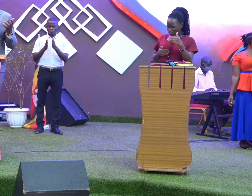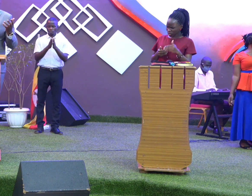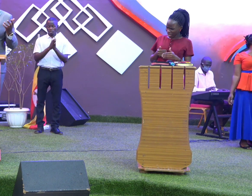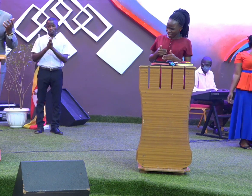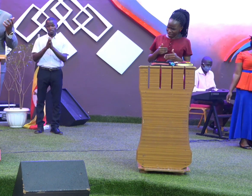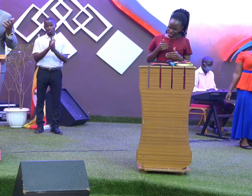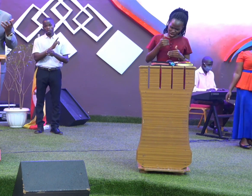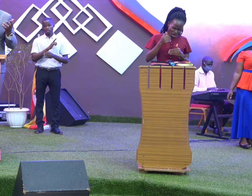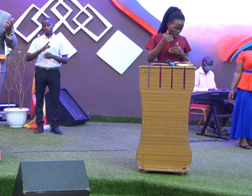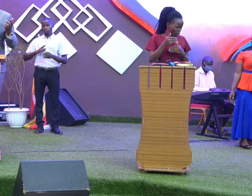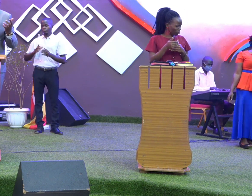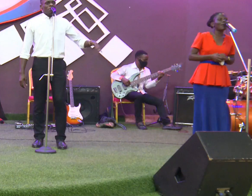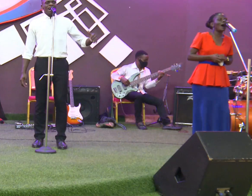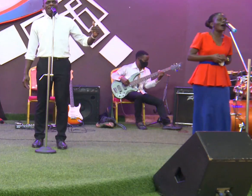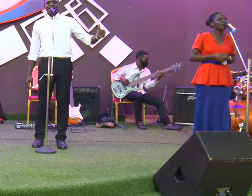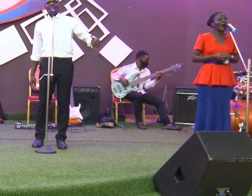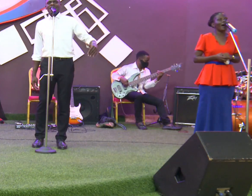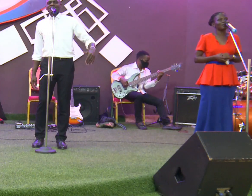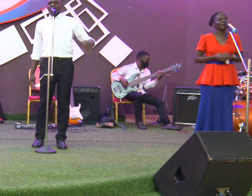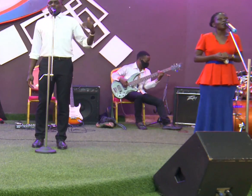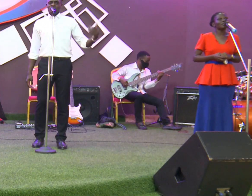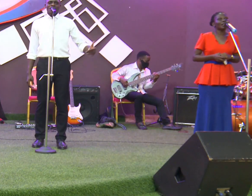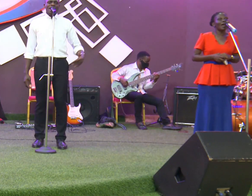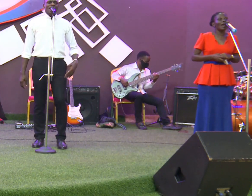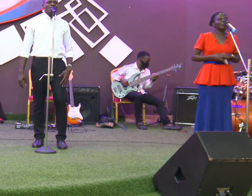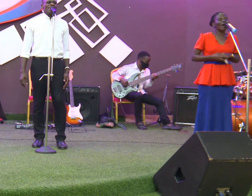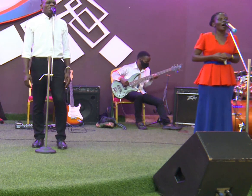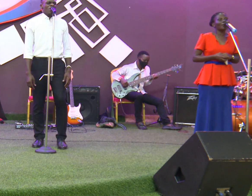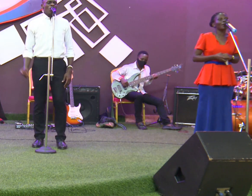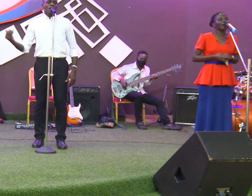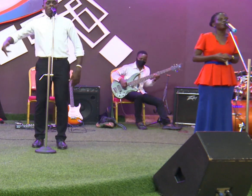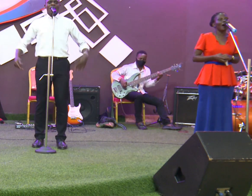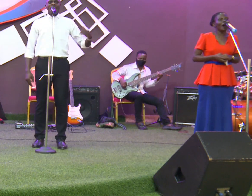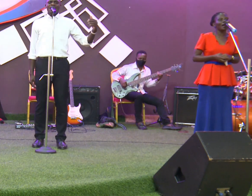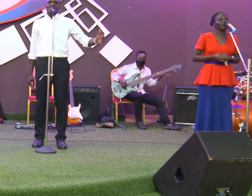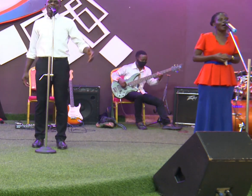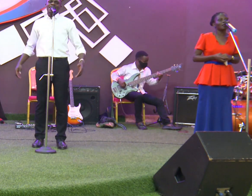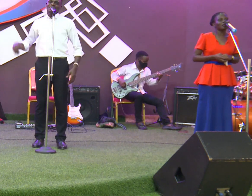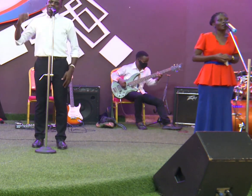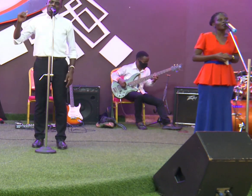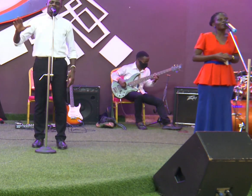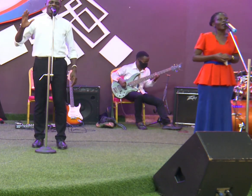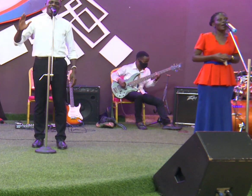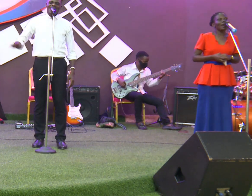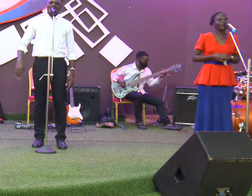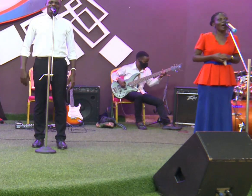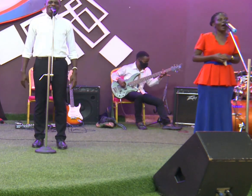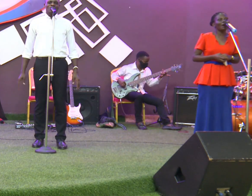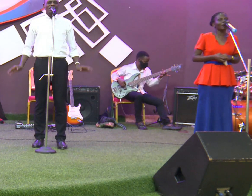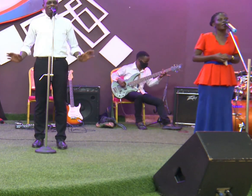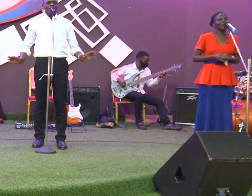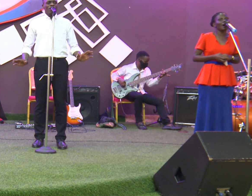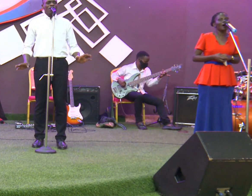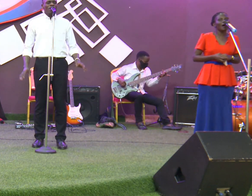us together, Lord. Bind us together, Lord. Bind us